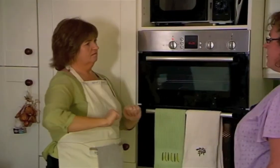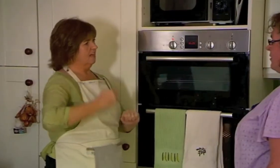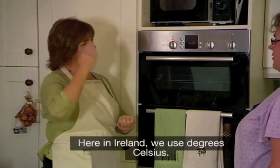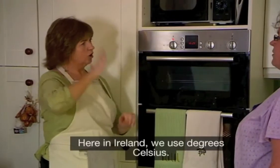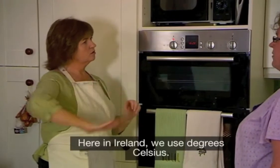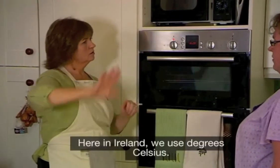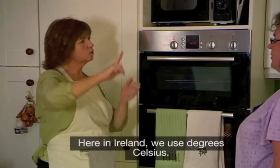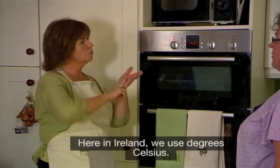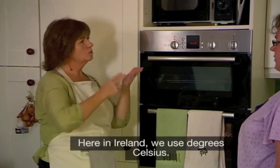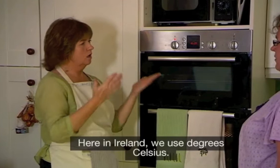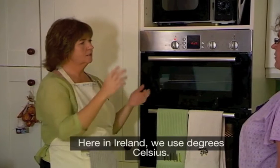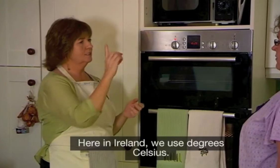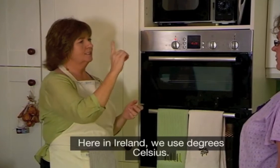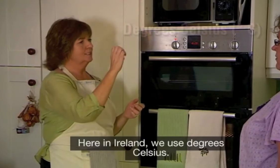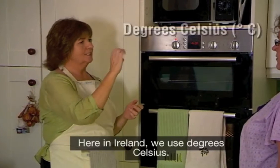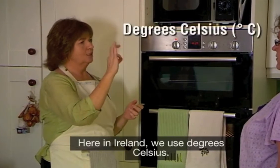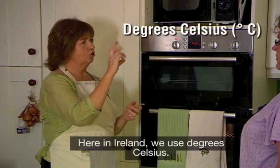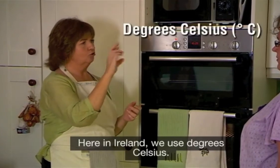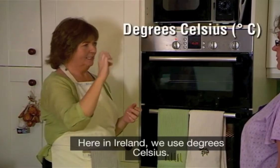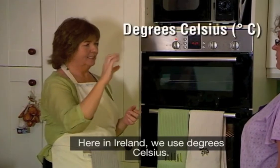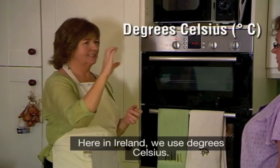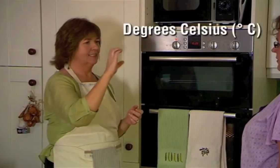Here in Ireland, we use degrees Celsius.